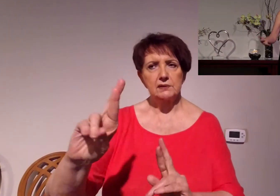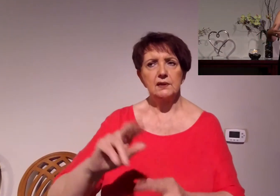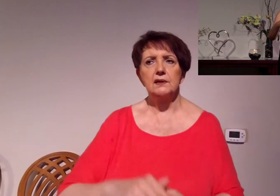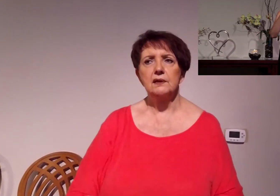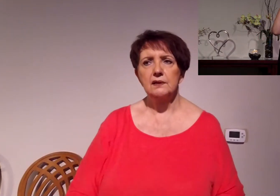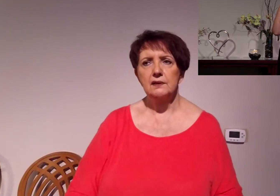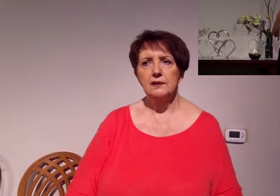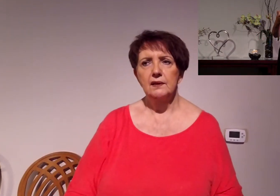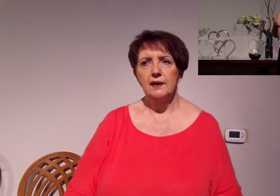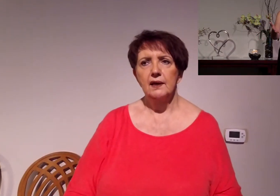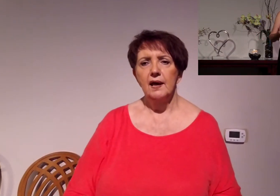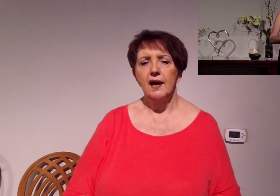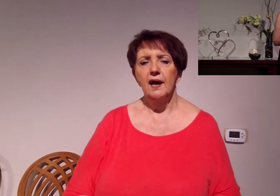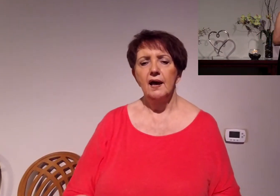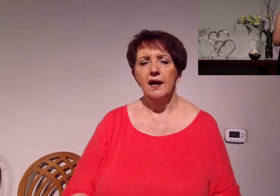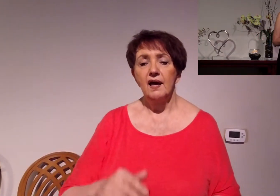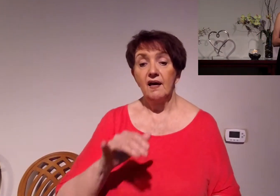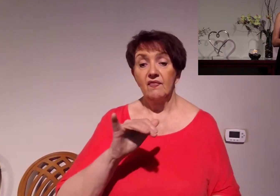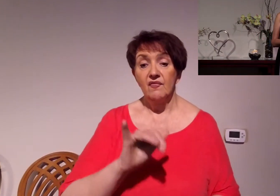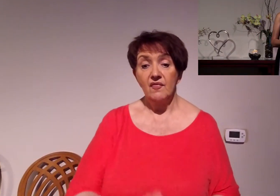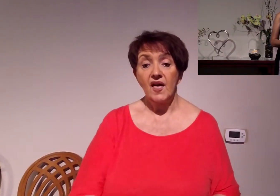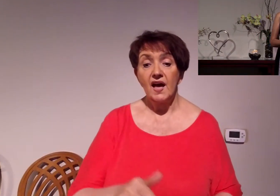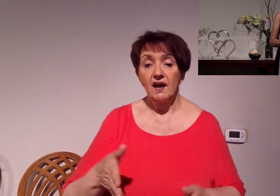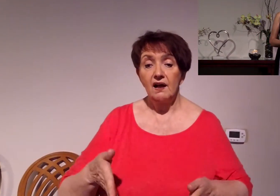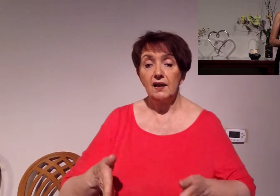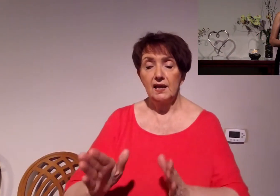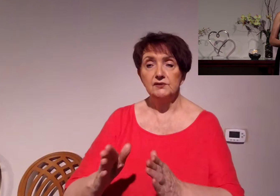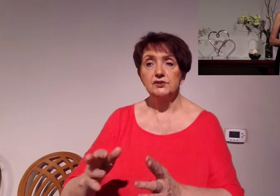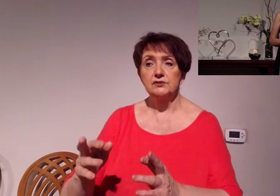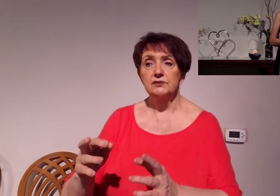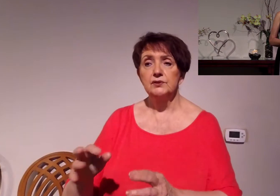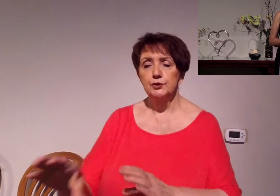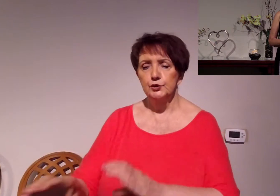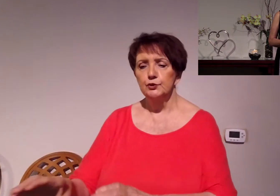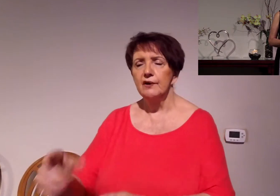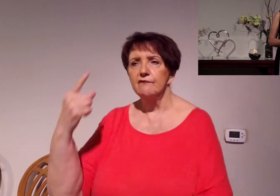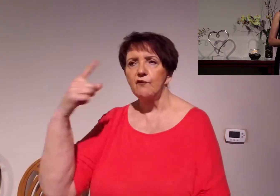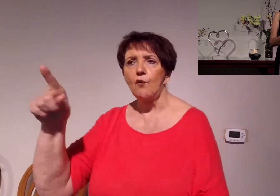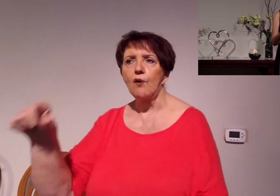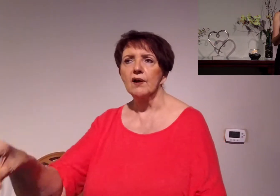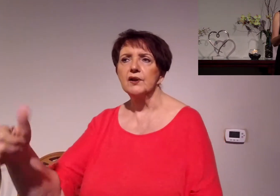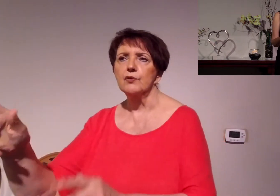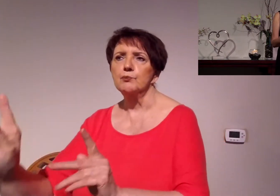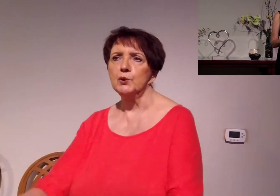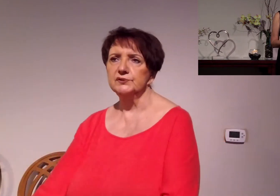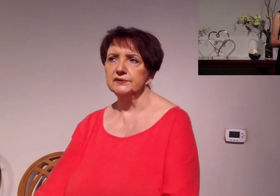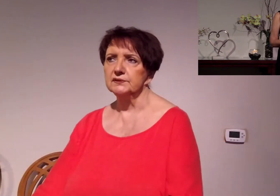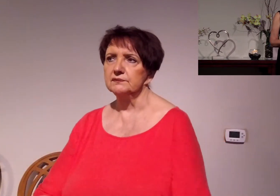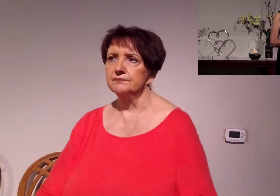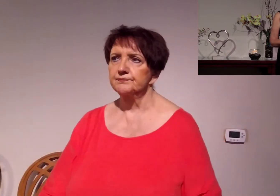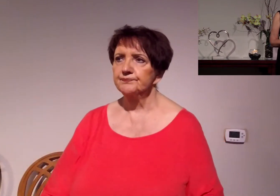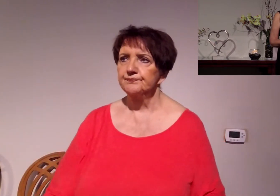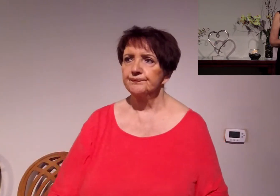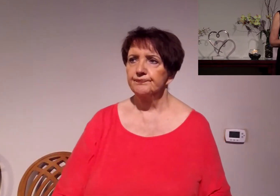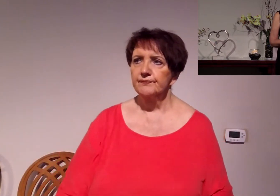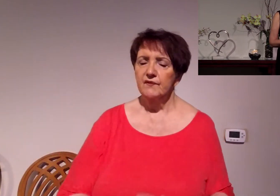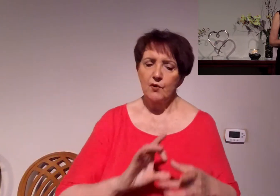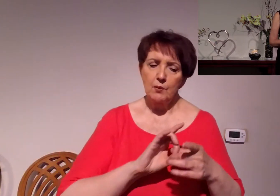opens the door for us to absolutely be able to do that for another person, for that intimate